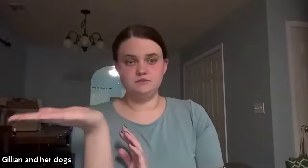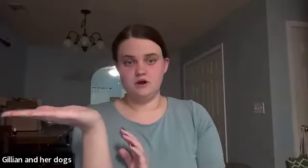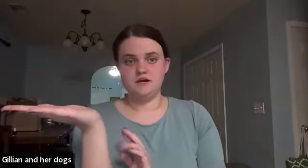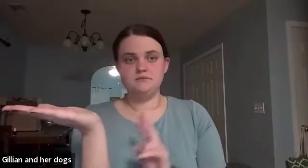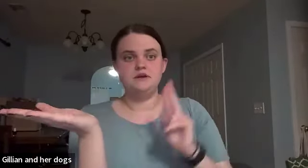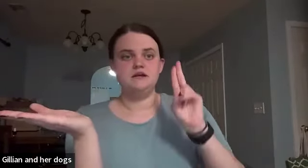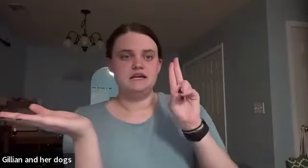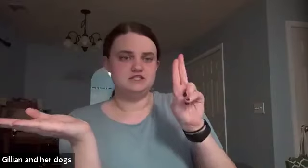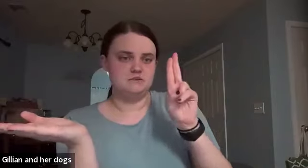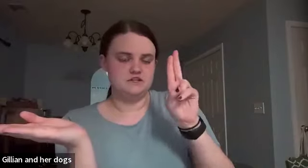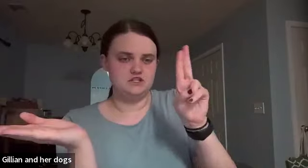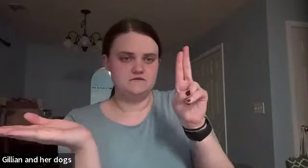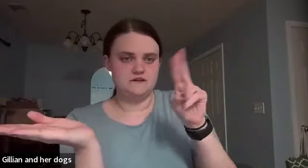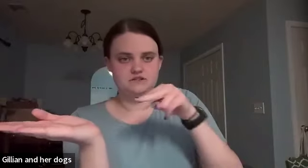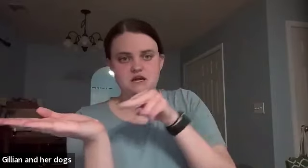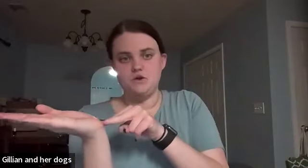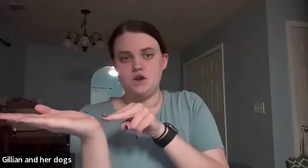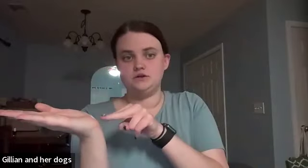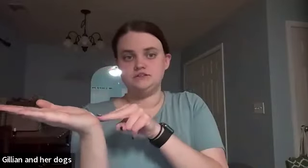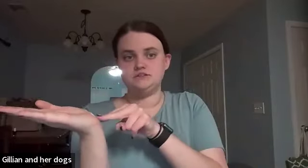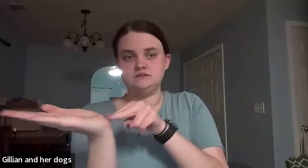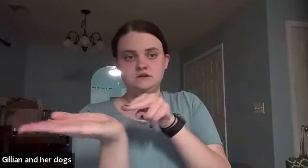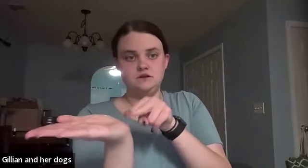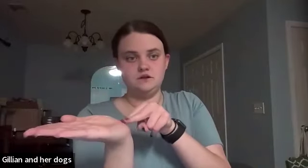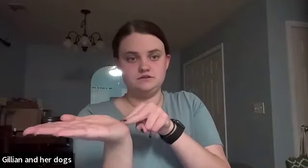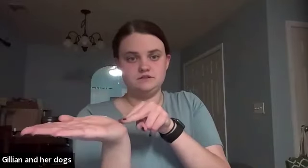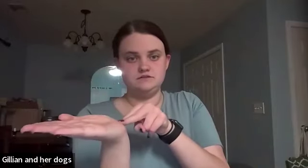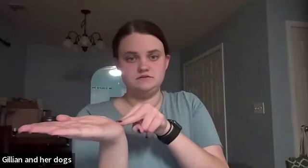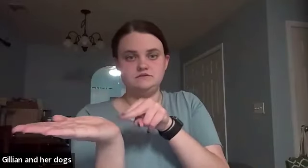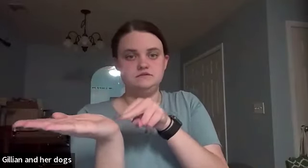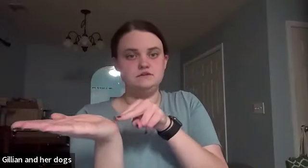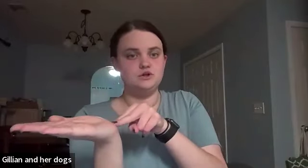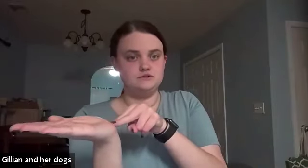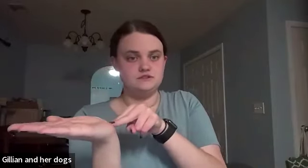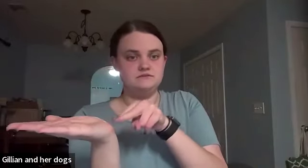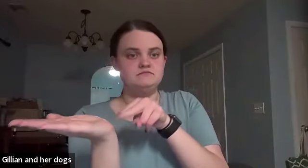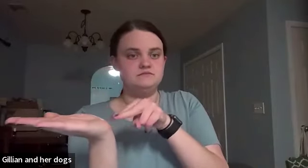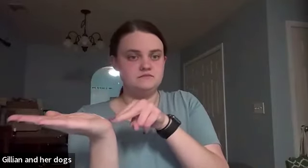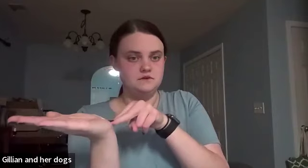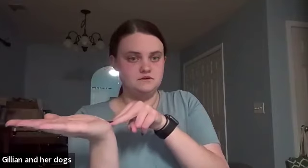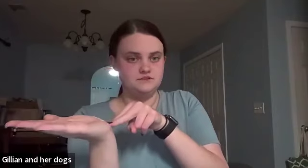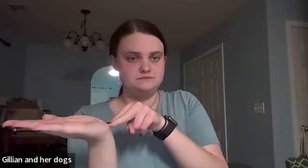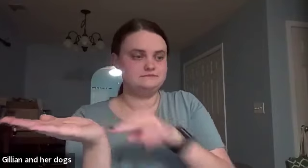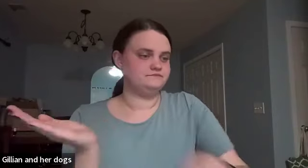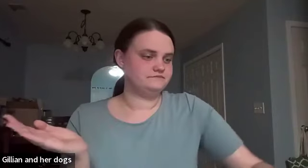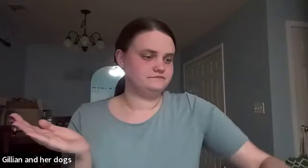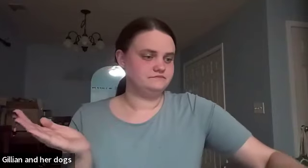So palm up. It's going to be the 2 fingers now. Nurse, nurse, nurse, nurse.